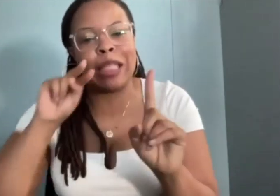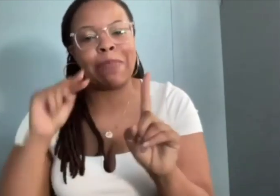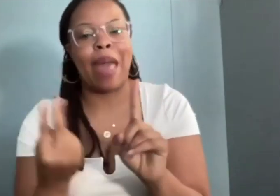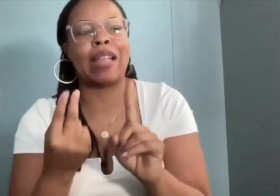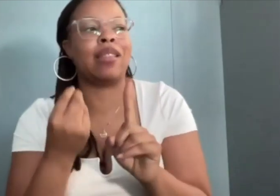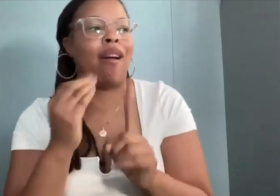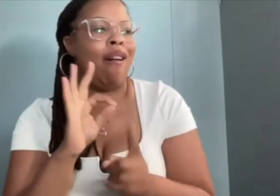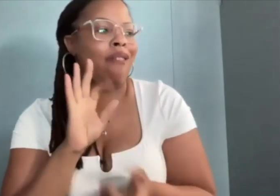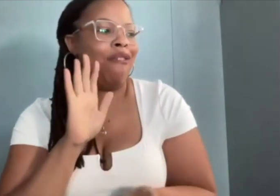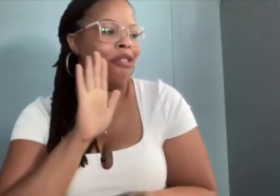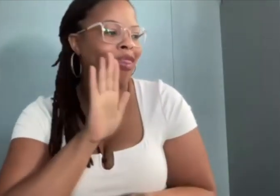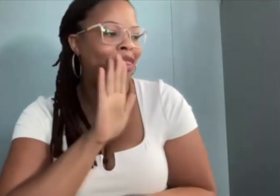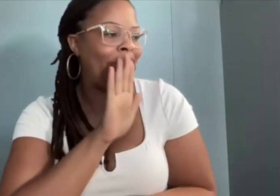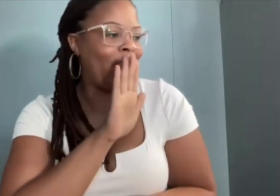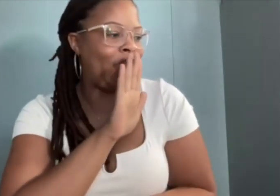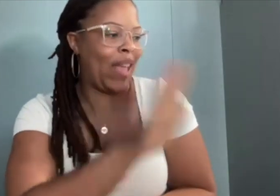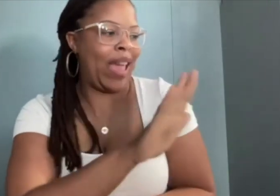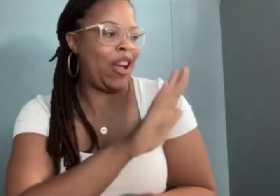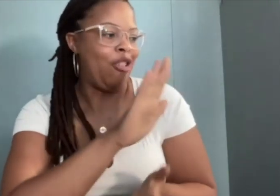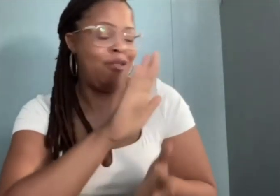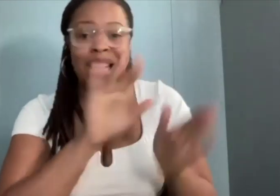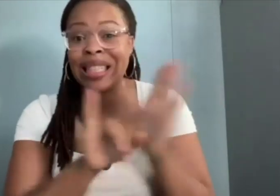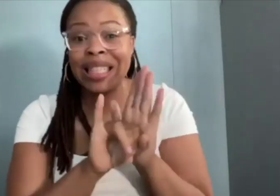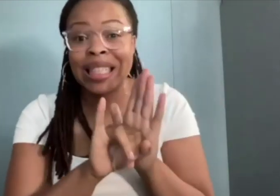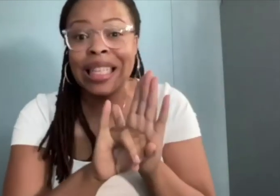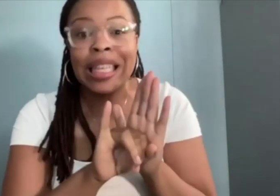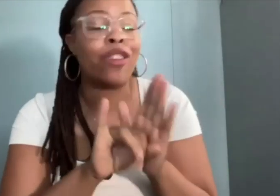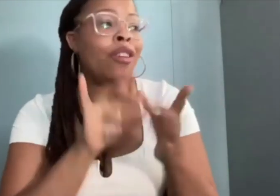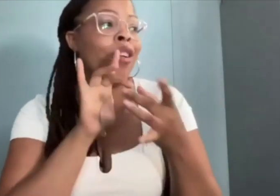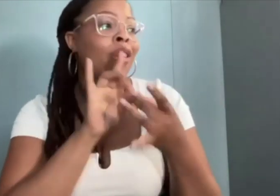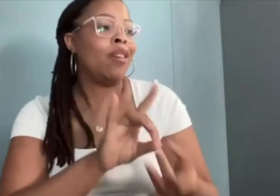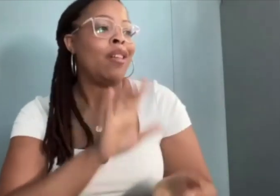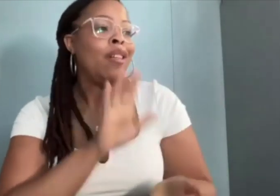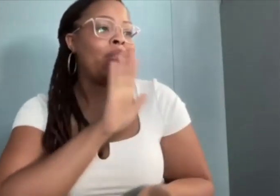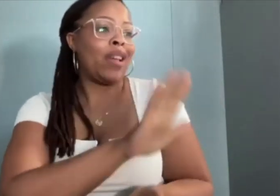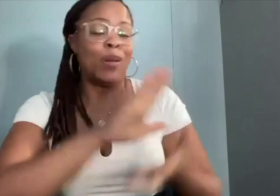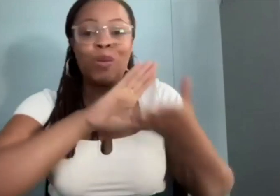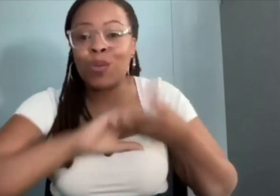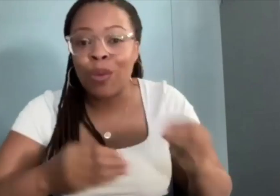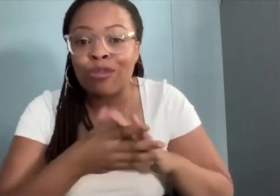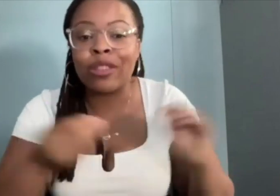have been negatively impacted and have a negative perspective in terms of identity